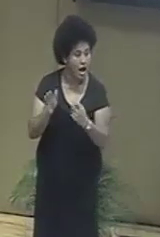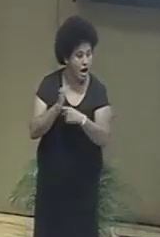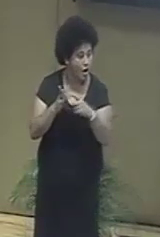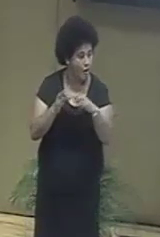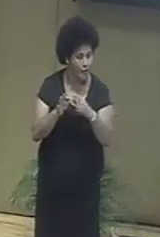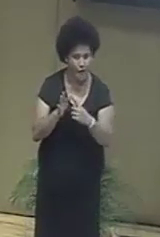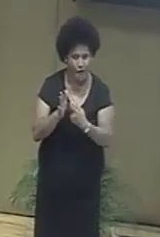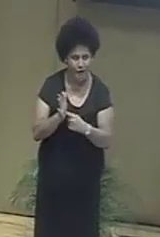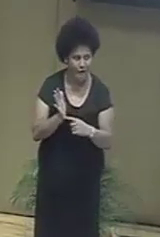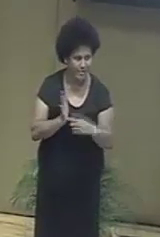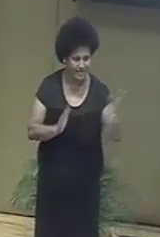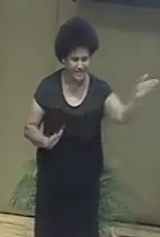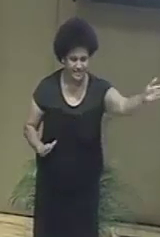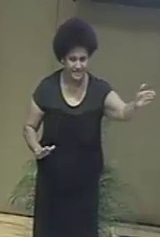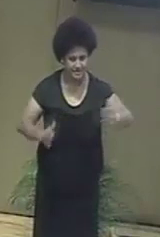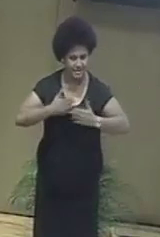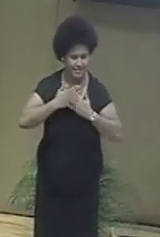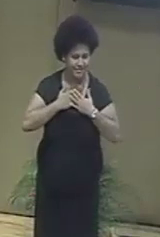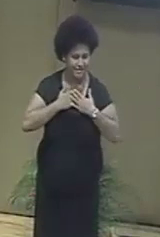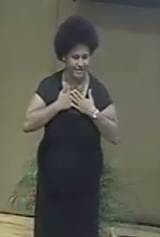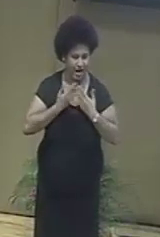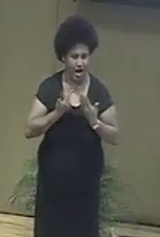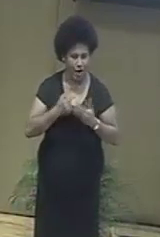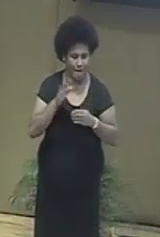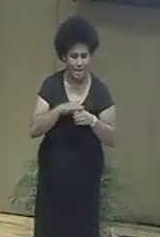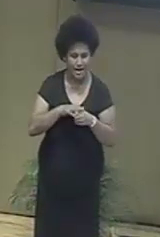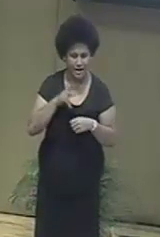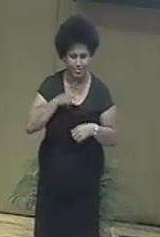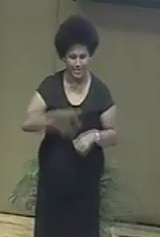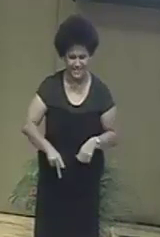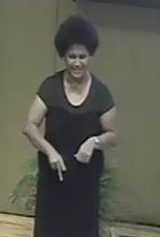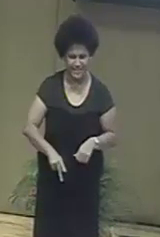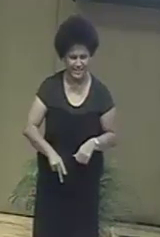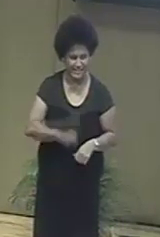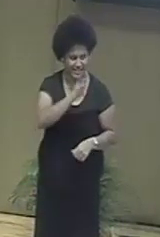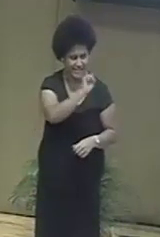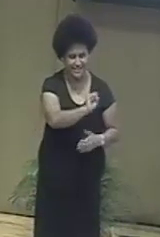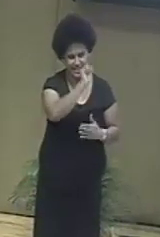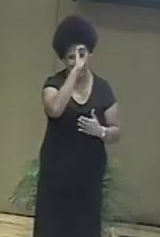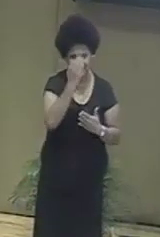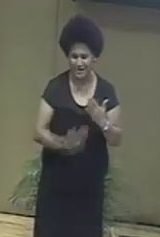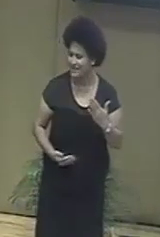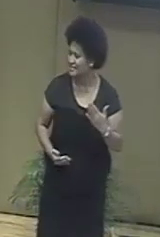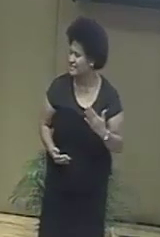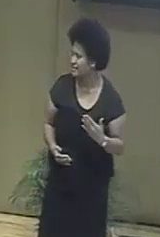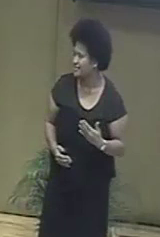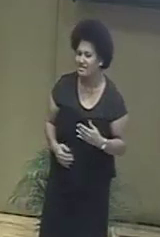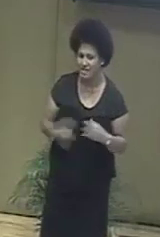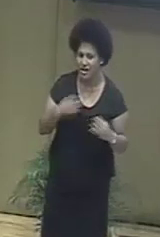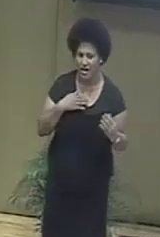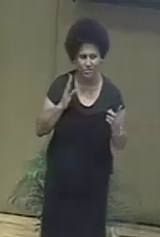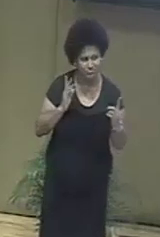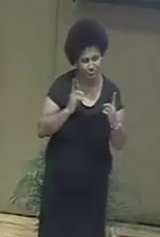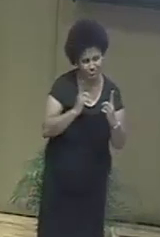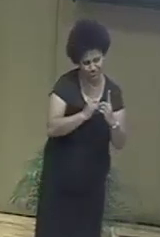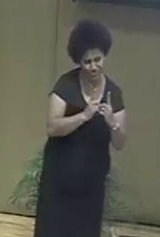Robert, I love the way he started off by personalising his experience, and I just feel